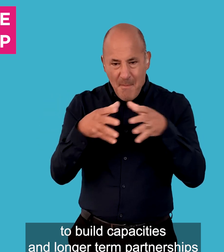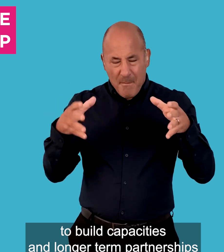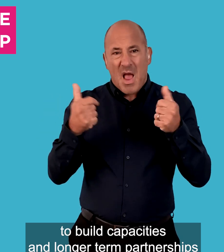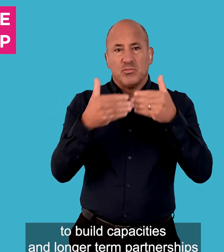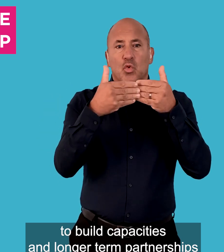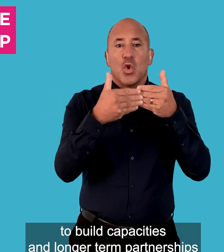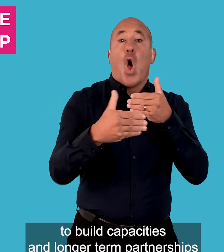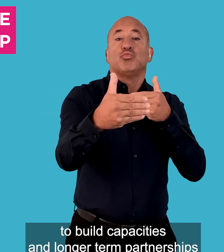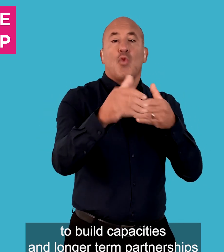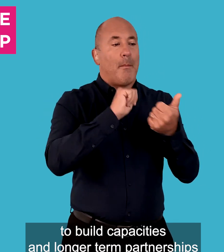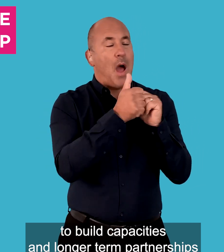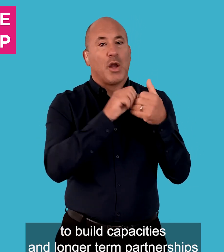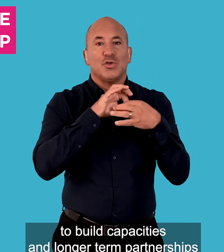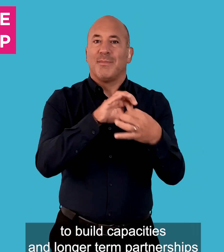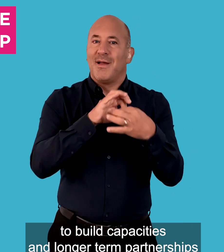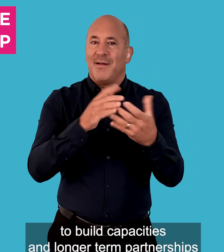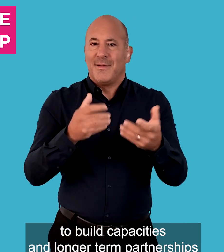capacities and longer-term partnerships.